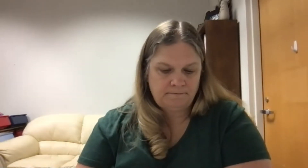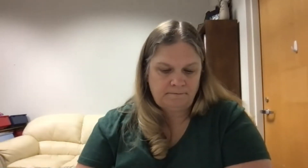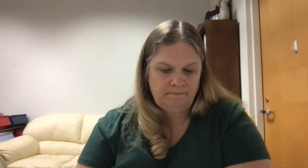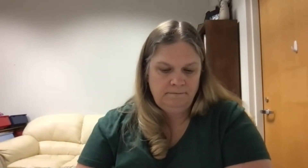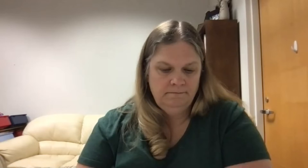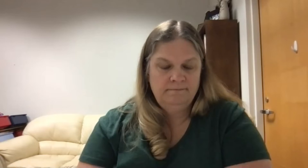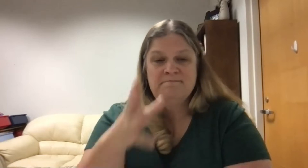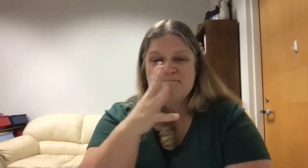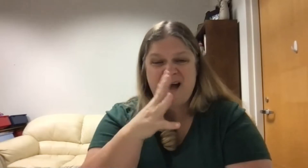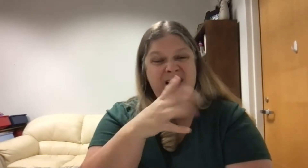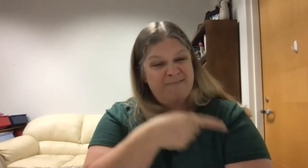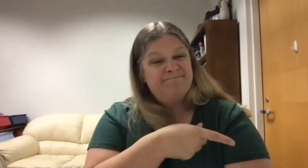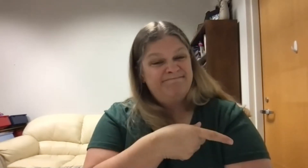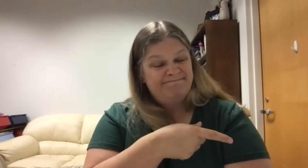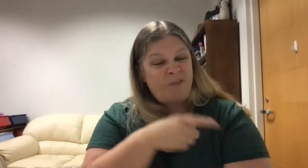special needs.